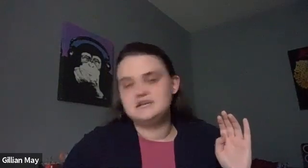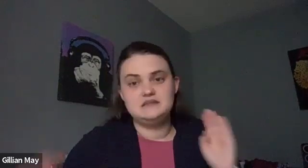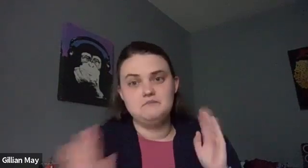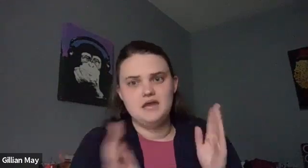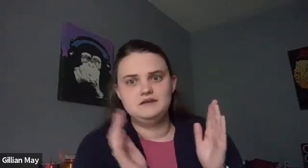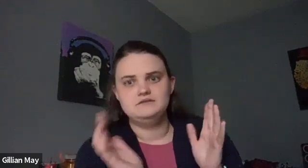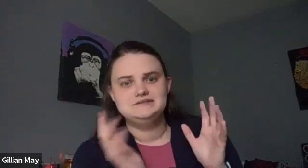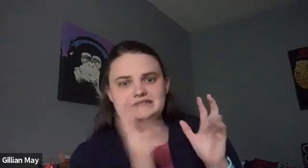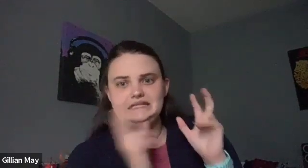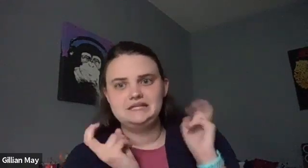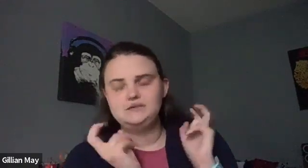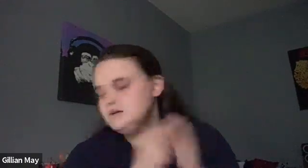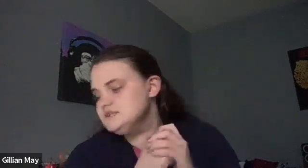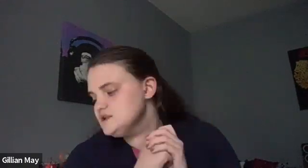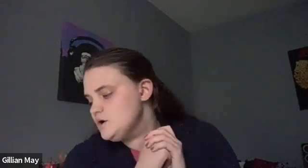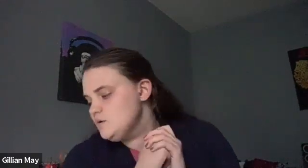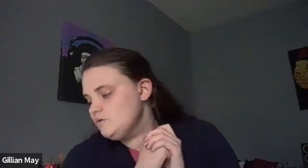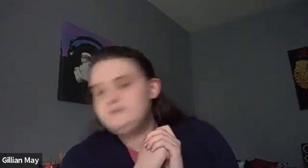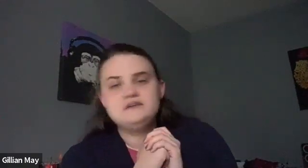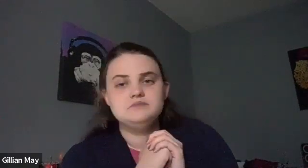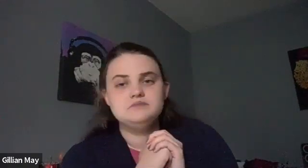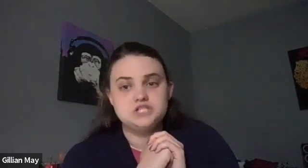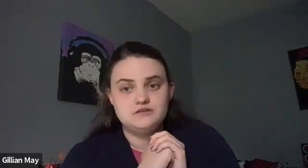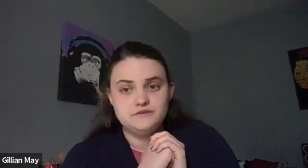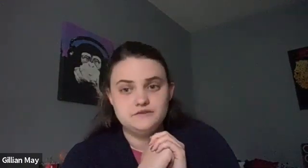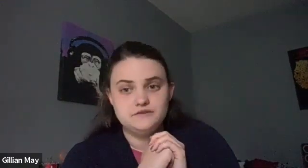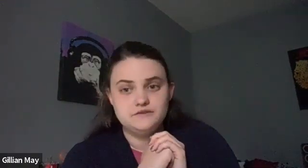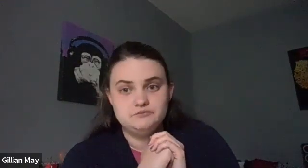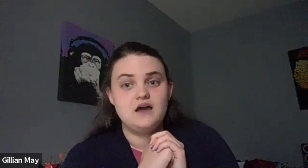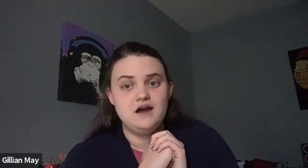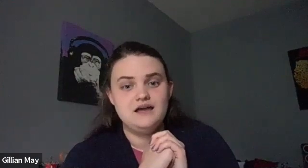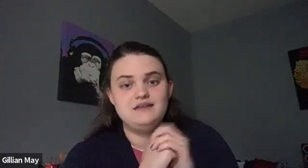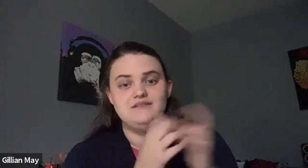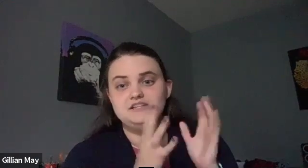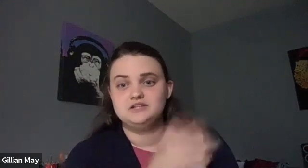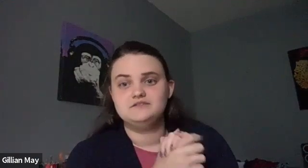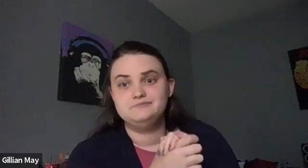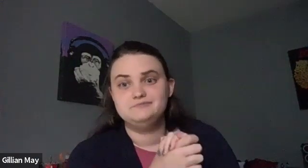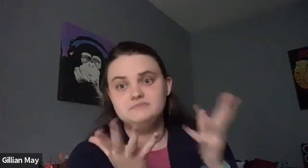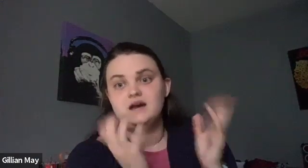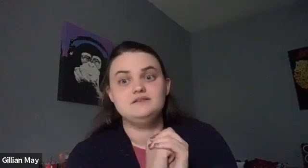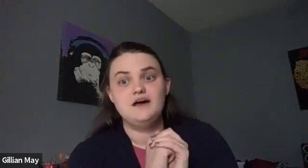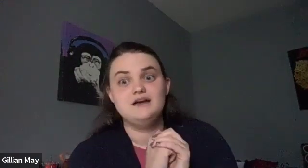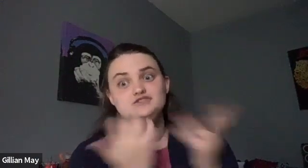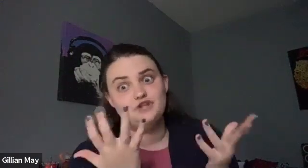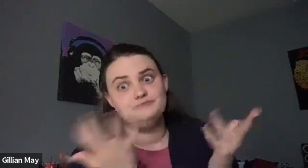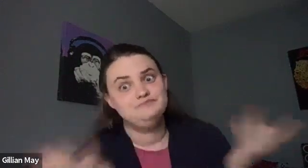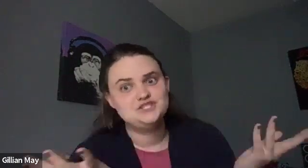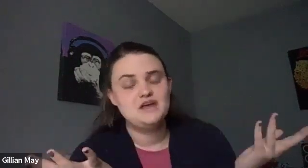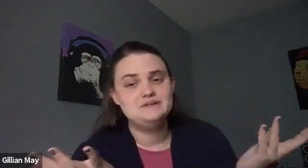the main like key ones, will be complete junk food because I like junk food. I'm not gonna lie. So just thought I would